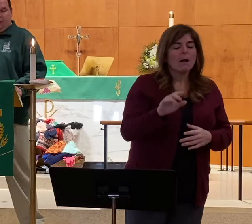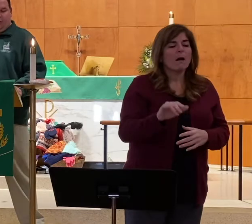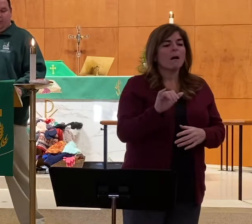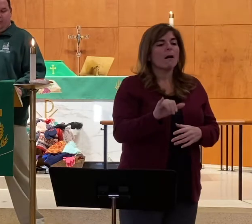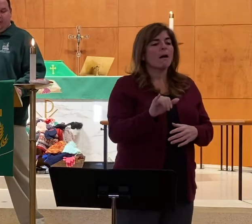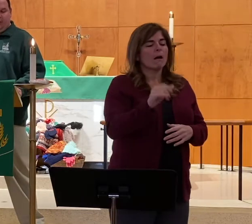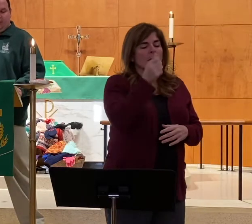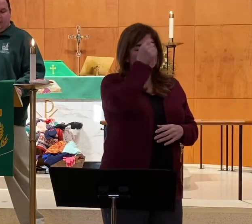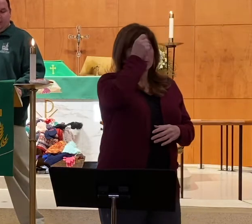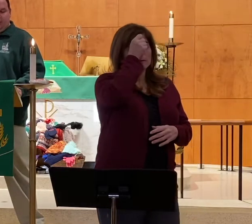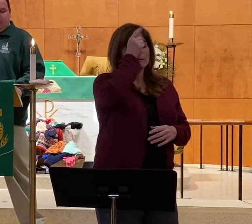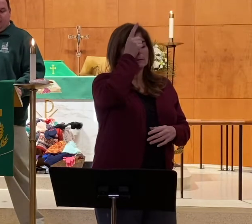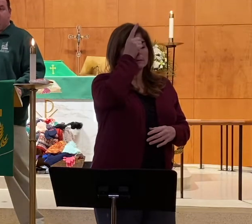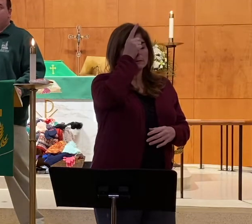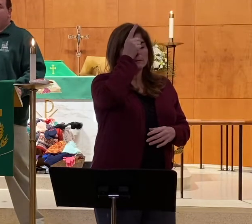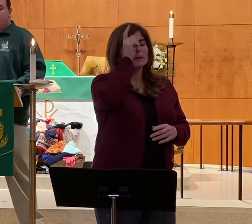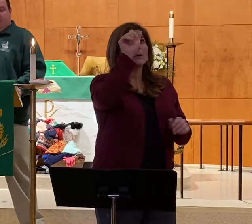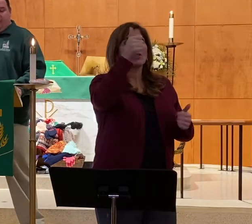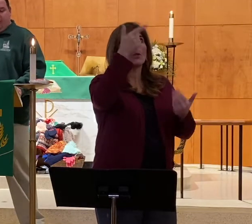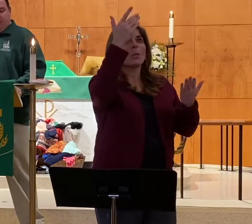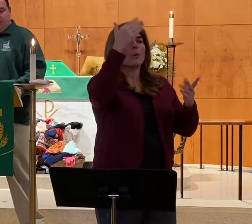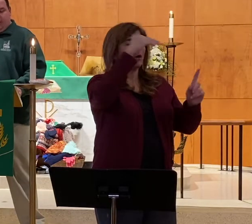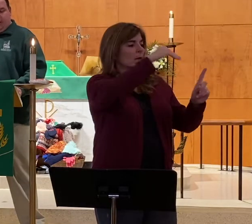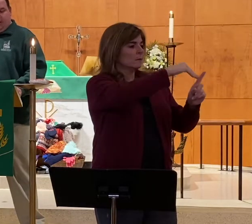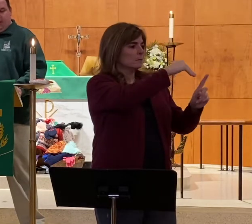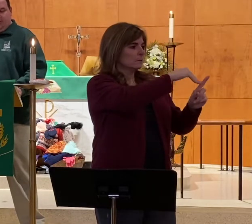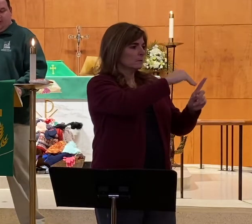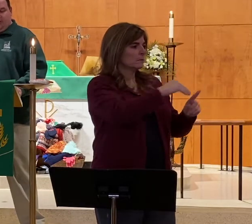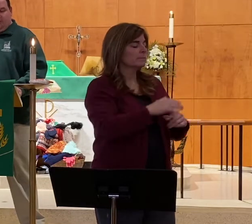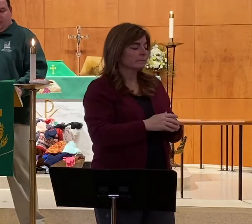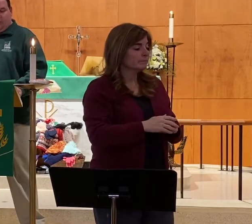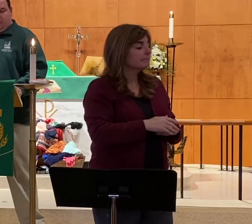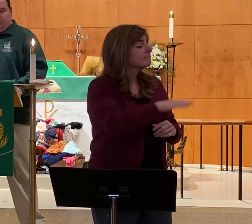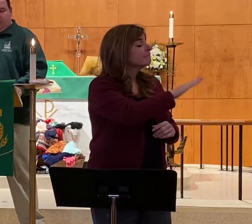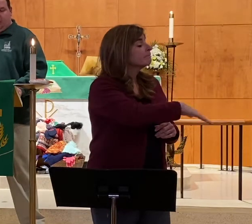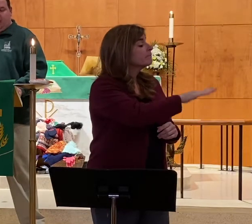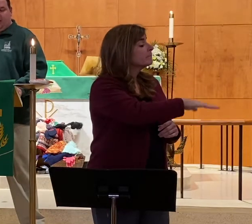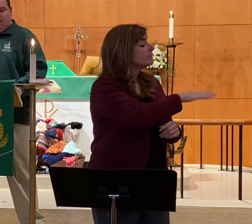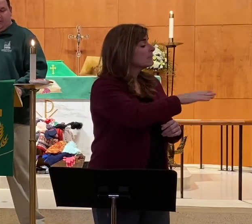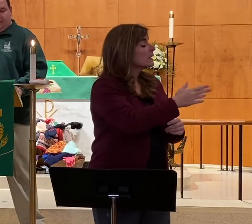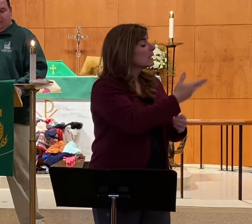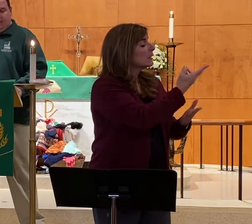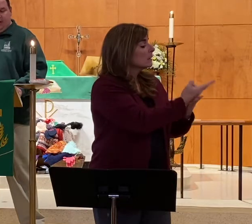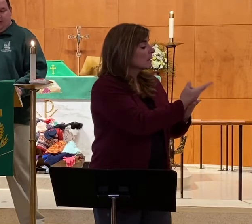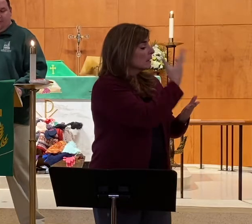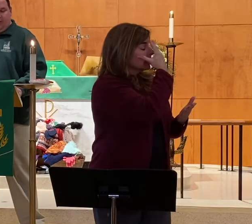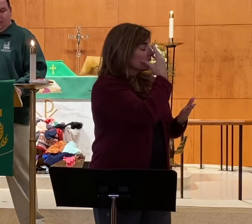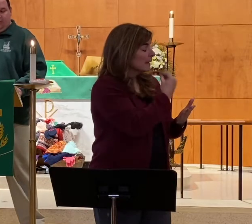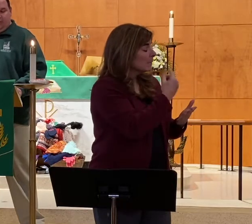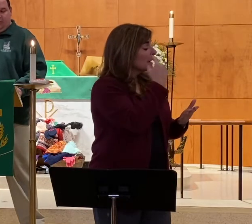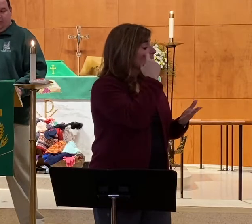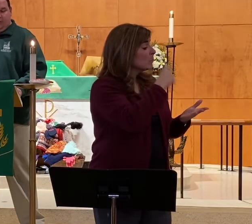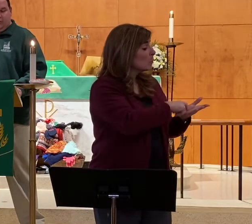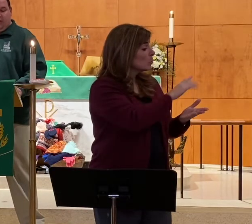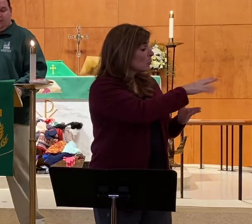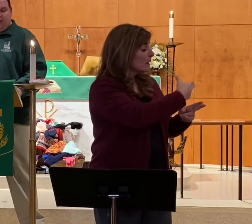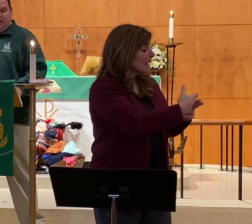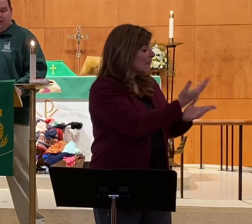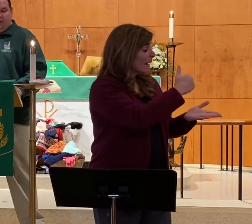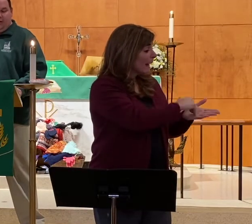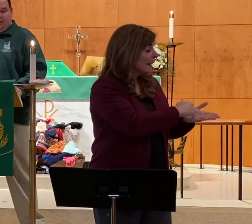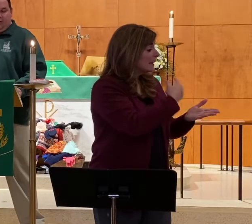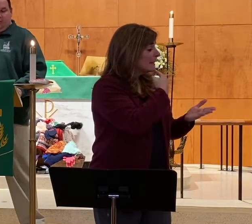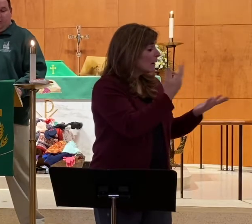was calling the boy. Therefore, Eli said to Samuel, "Go lie down, and if he calls you, you shall